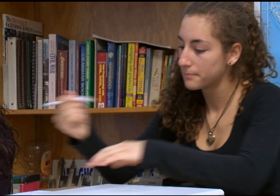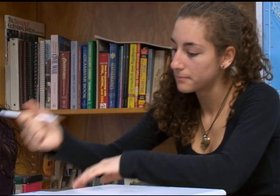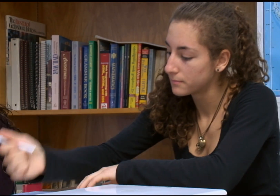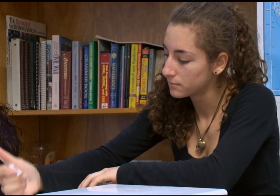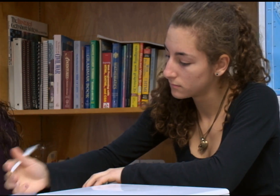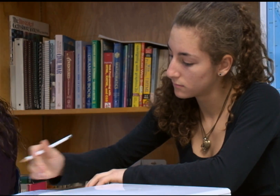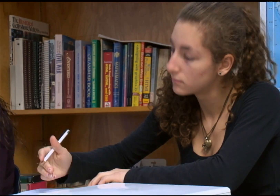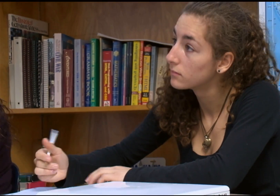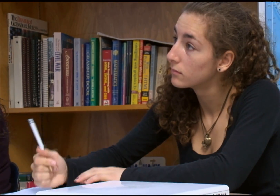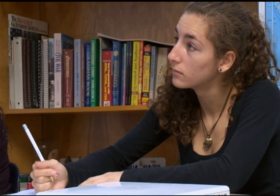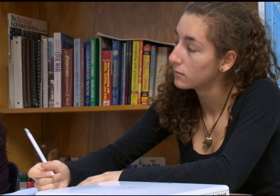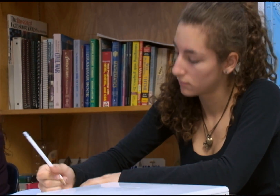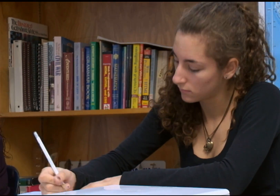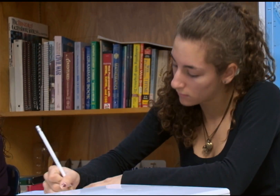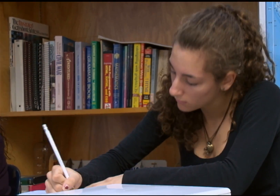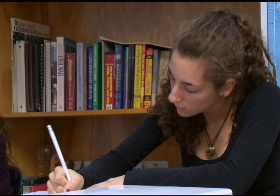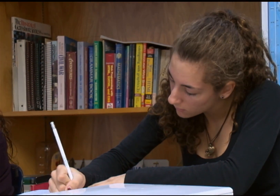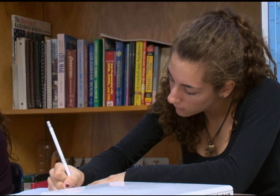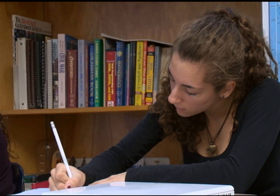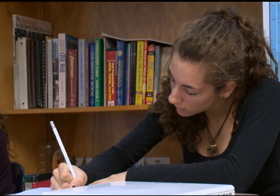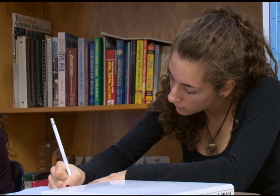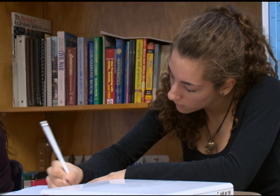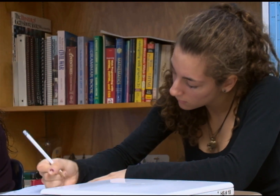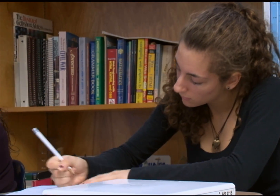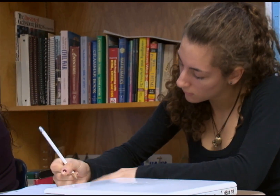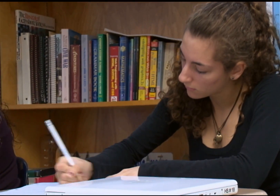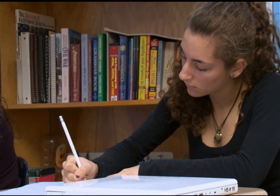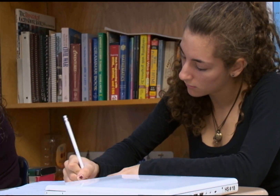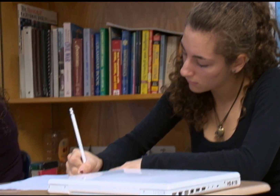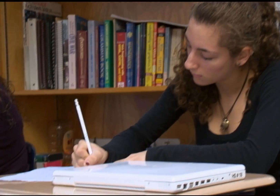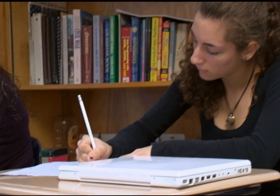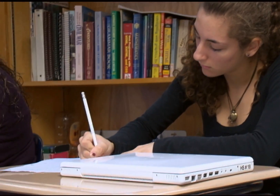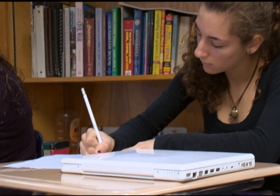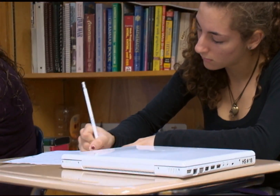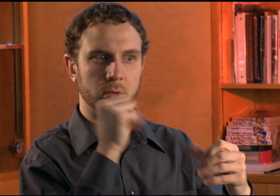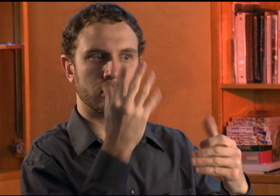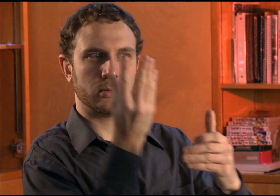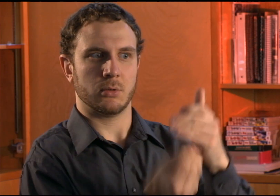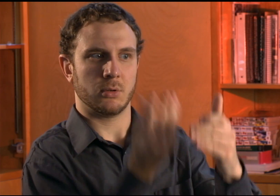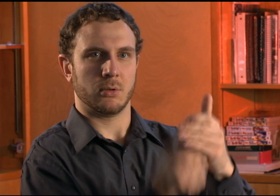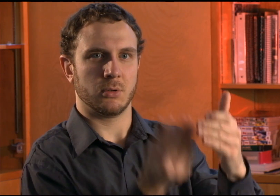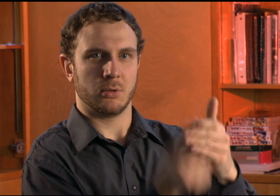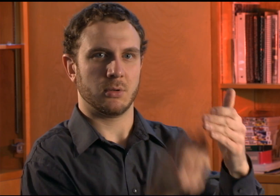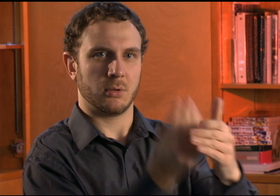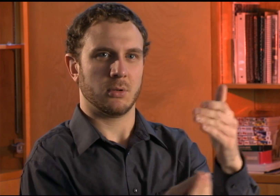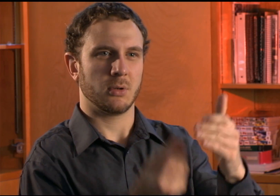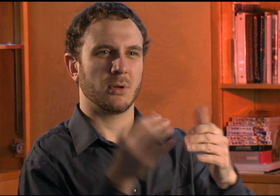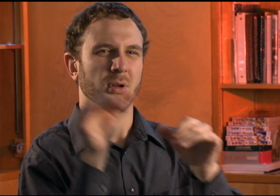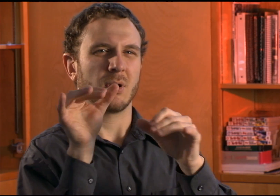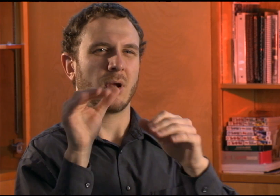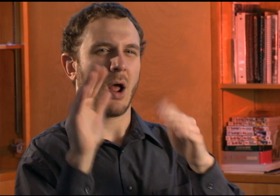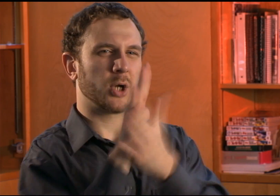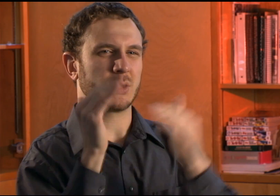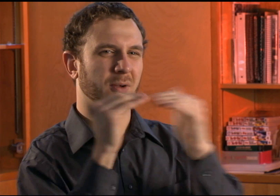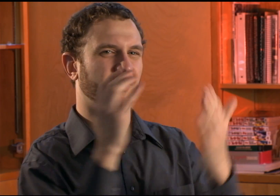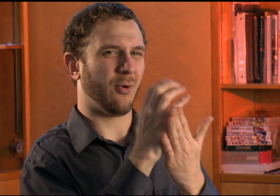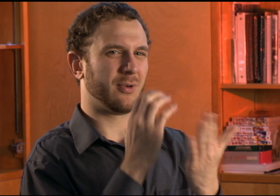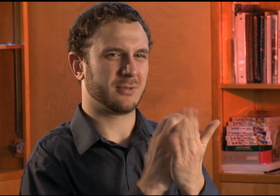it with italics. It's important that we don't water down the curriculum. We're talking about offering a college course for